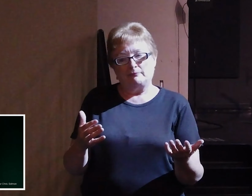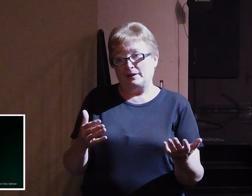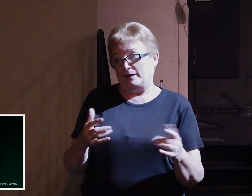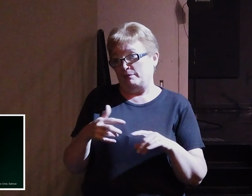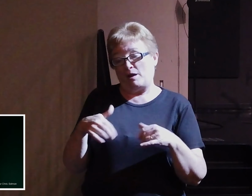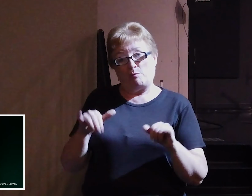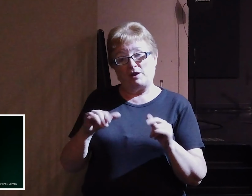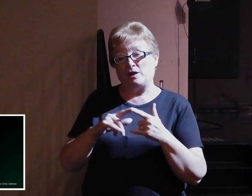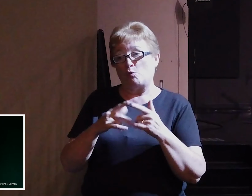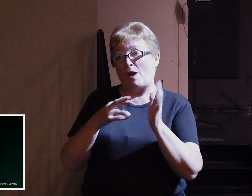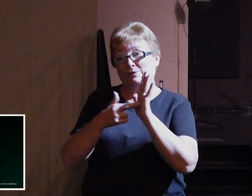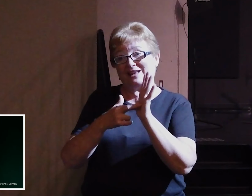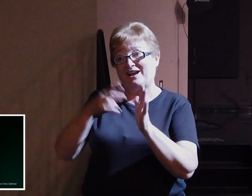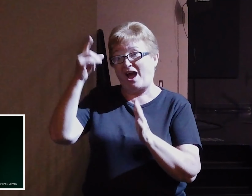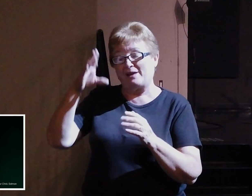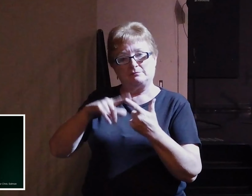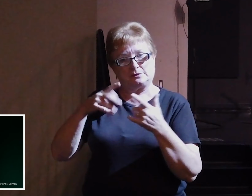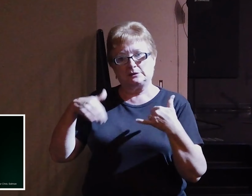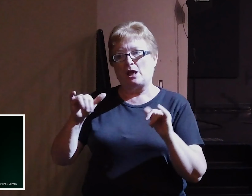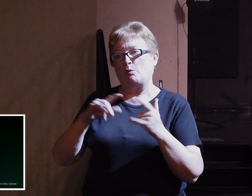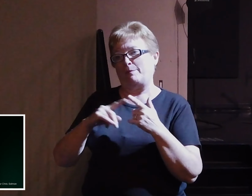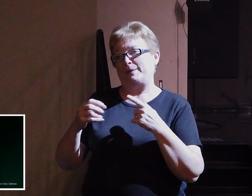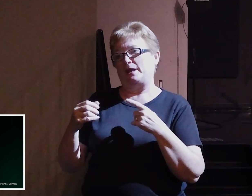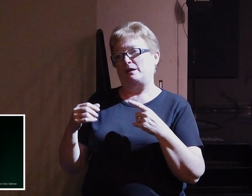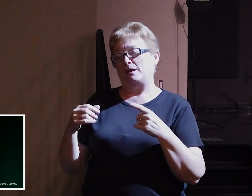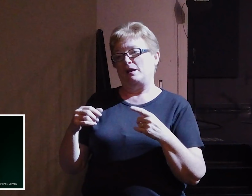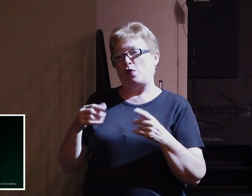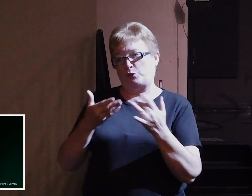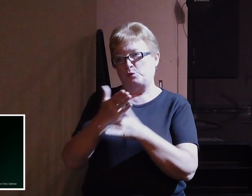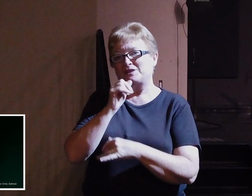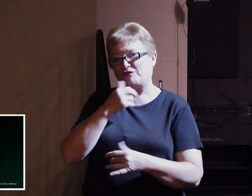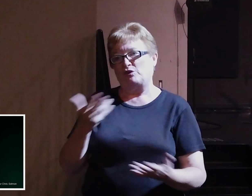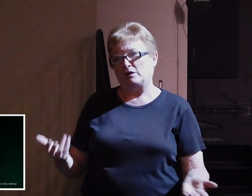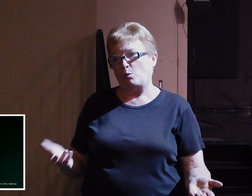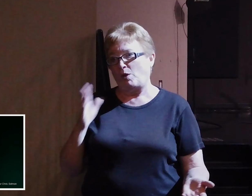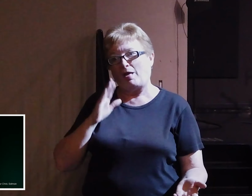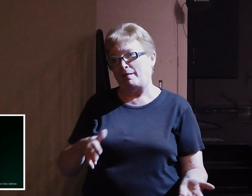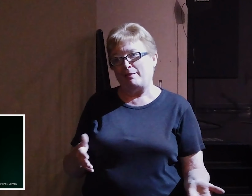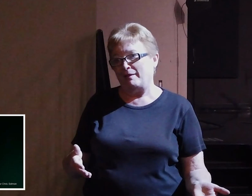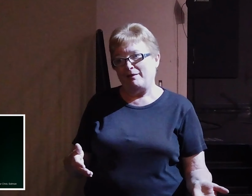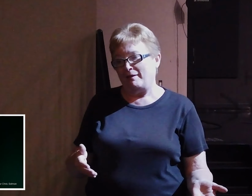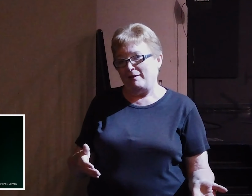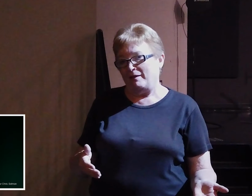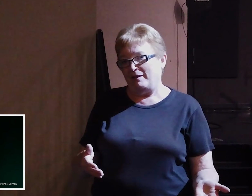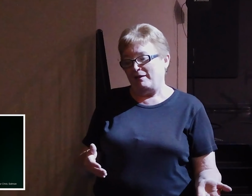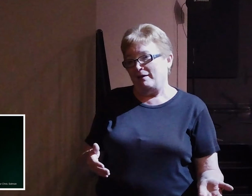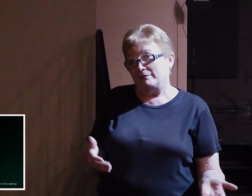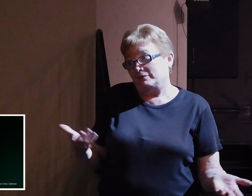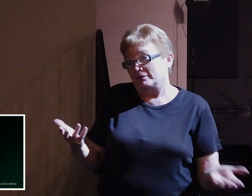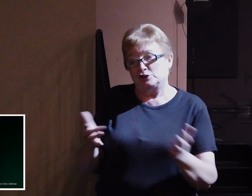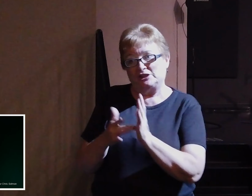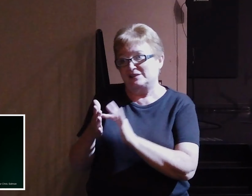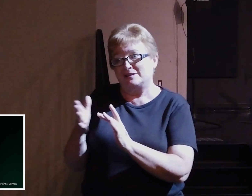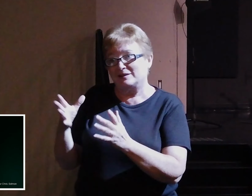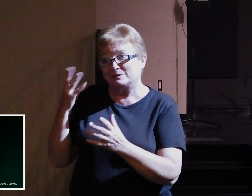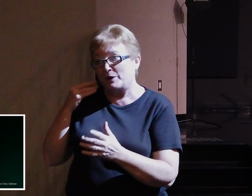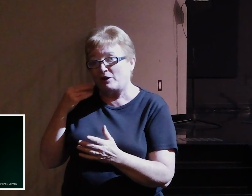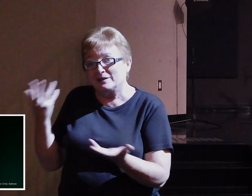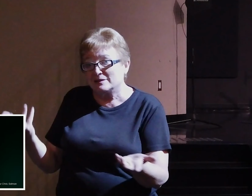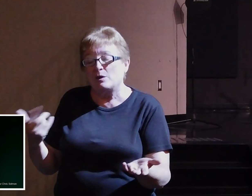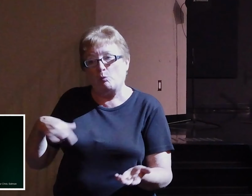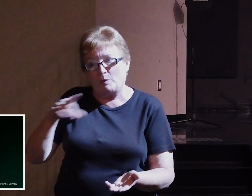Christianity in the West, in our culture for the last however many years has probably never looked in history